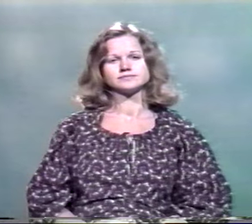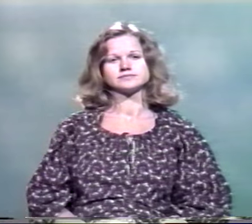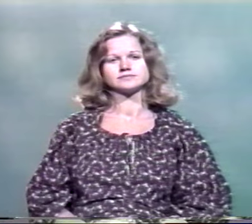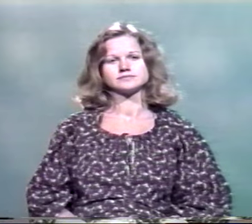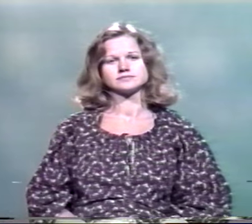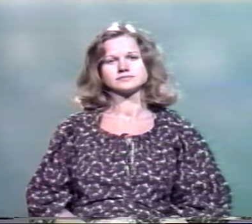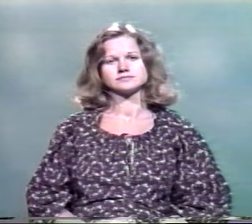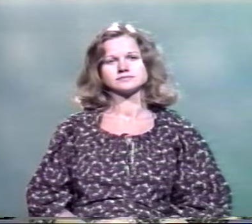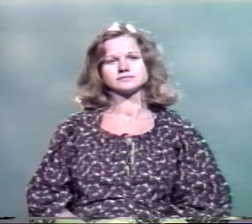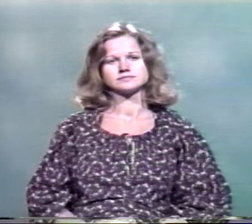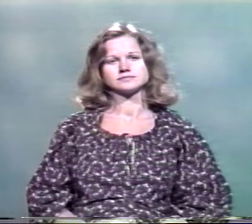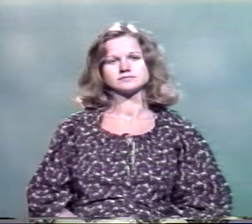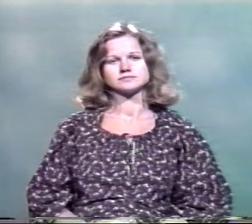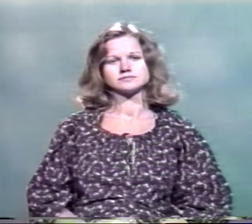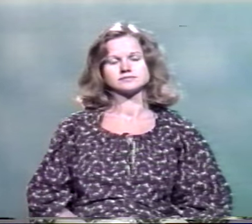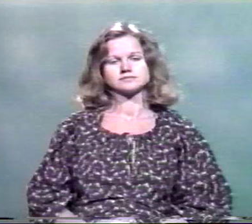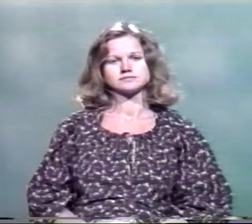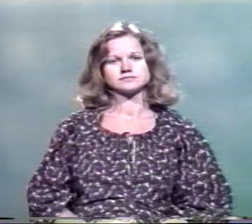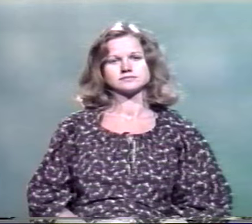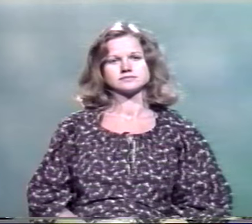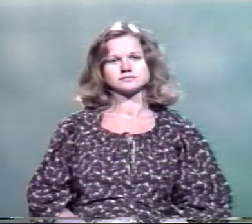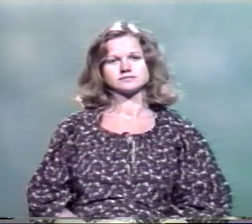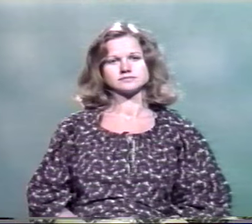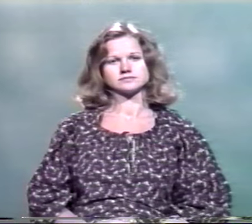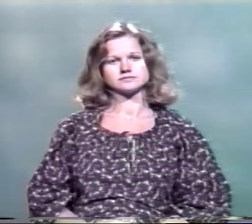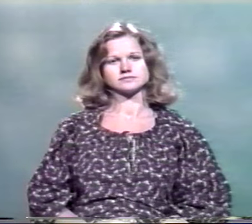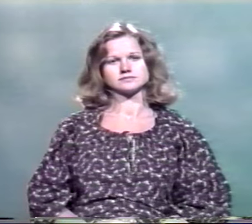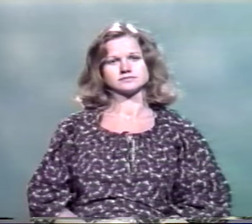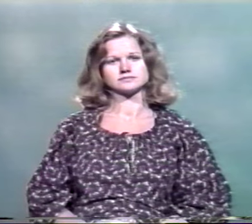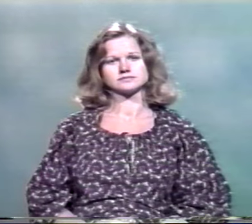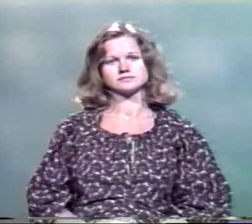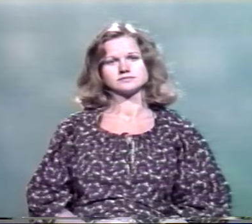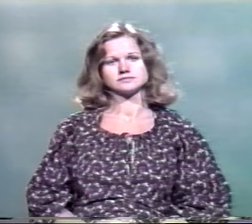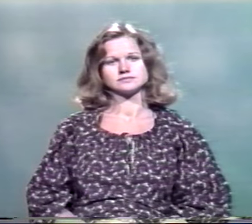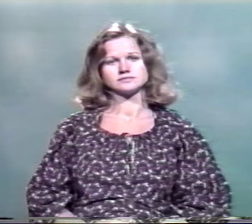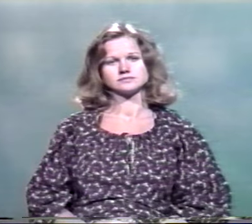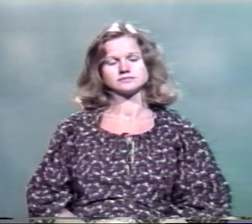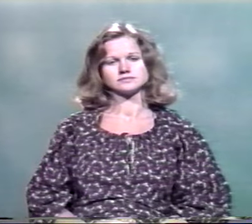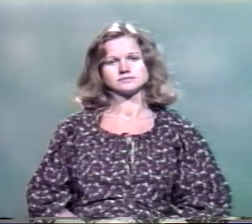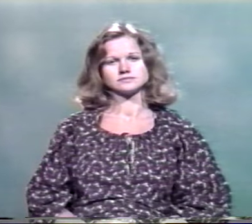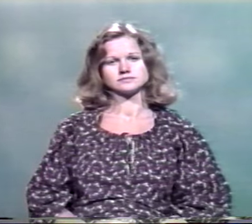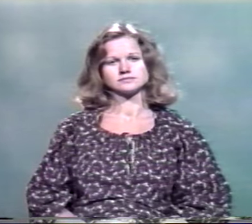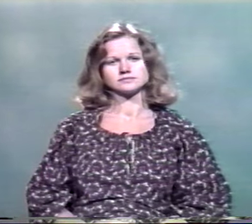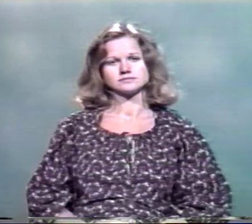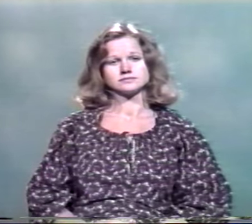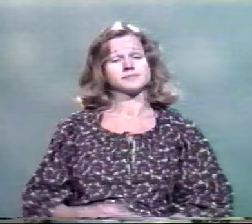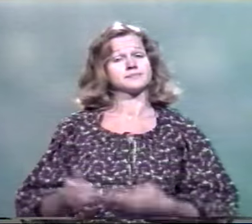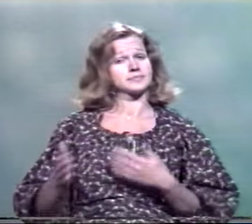Anyway, she wants me to keep her dog. Why? I live in the country, plus it's a good place for a dog.